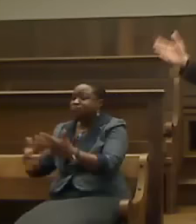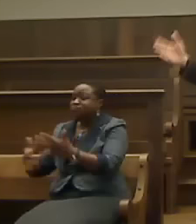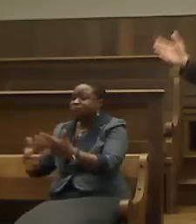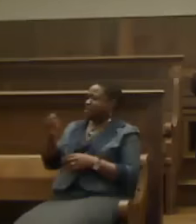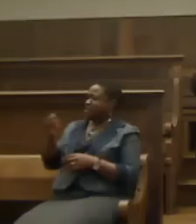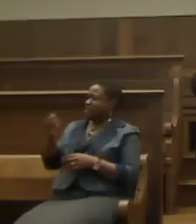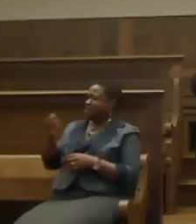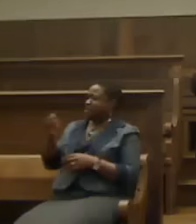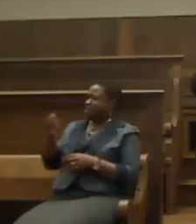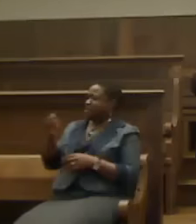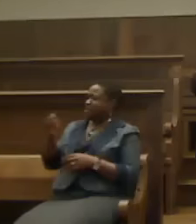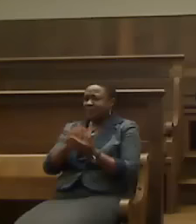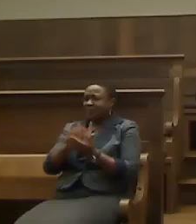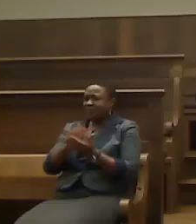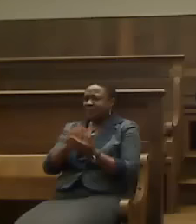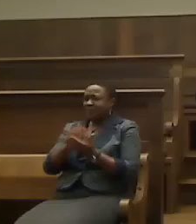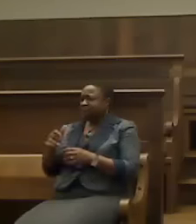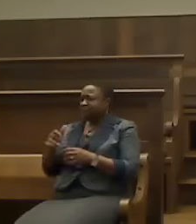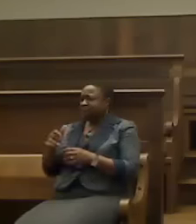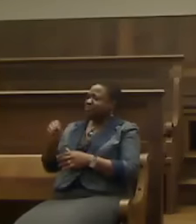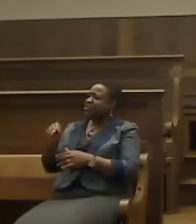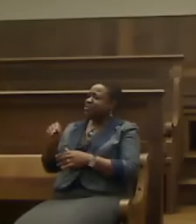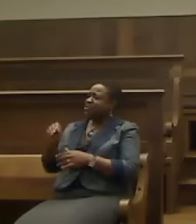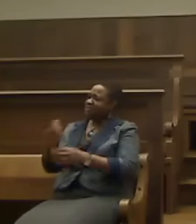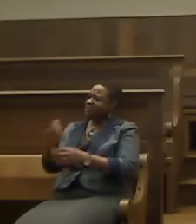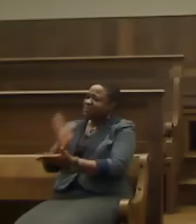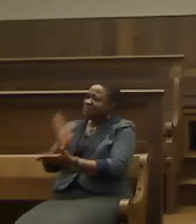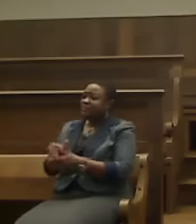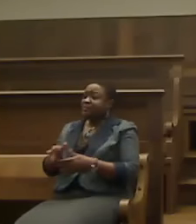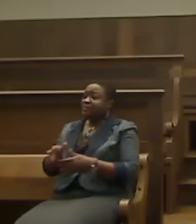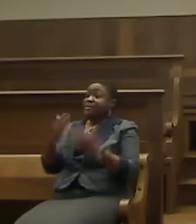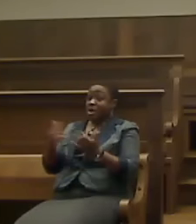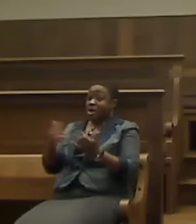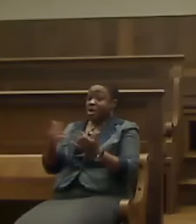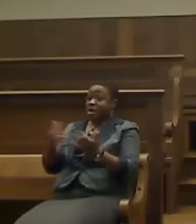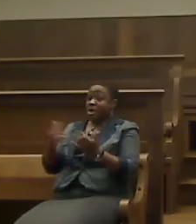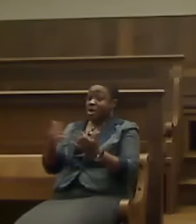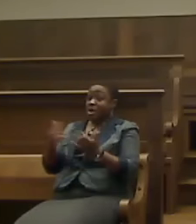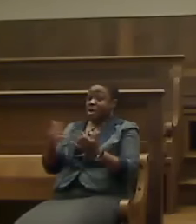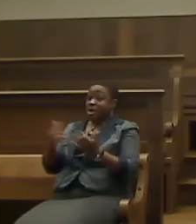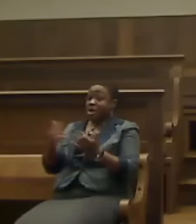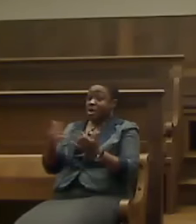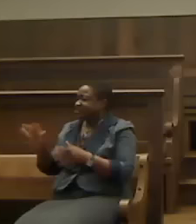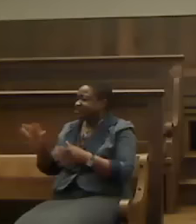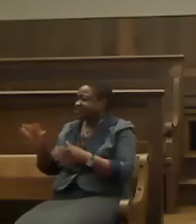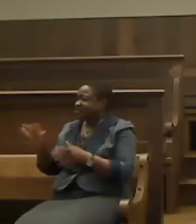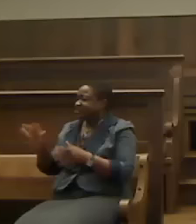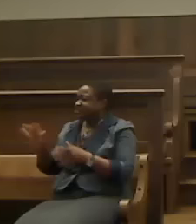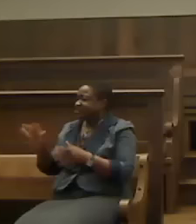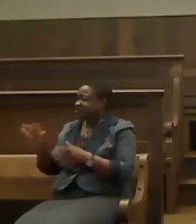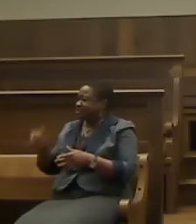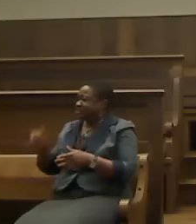and committed to this equation. So the doctors I interview say, GMOs cause my patients to